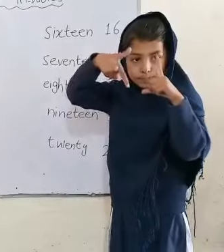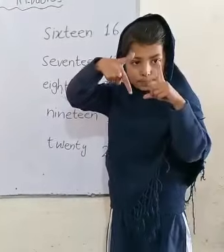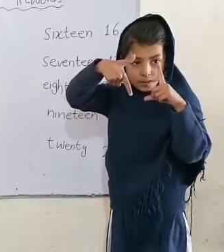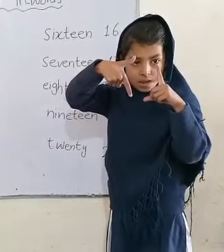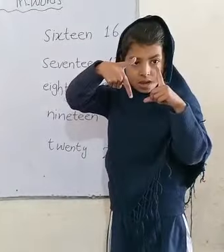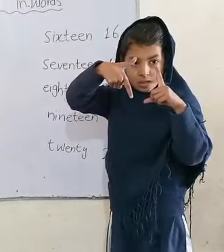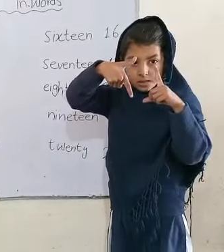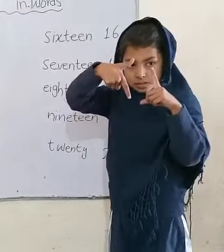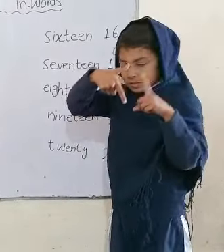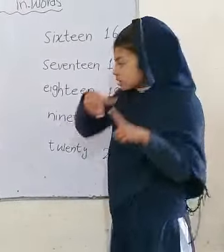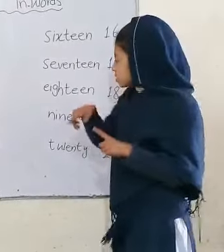17.